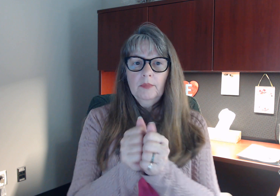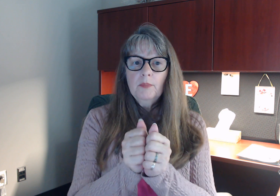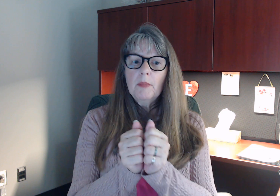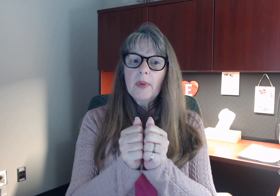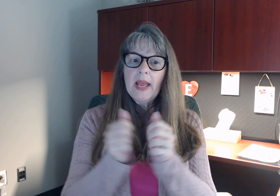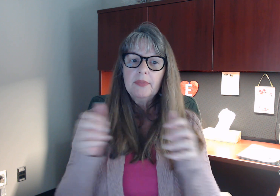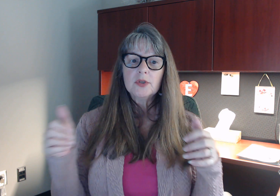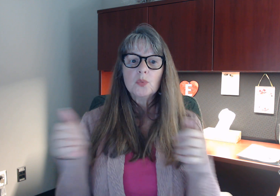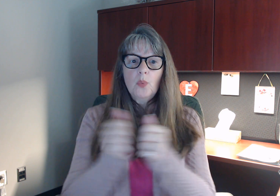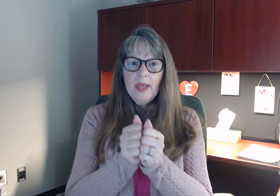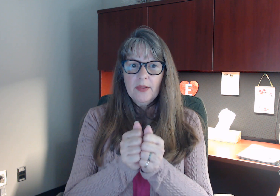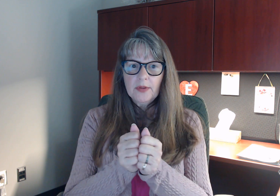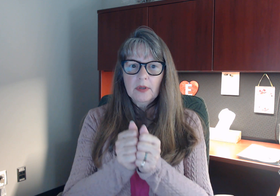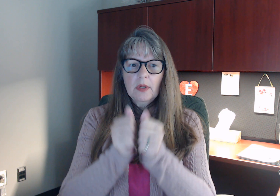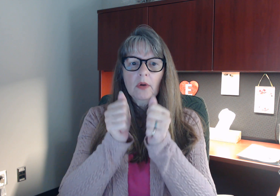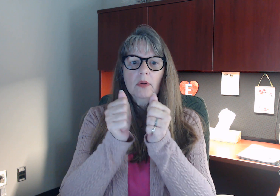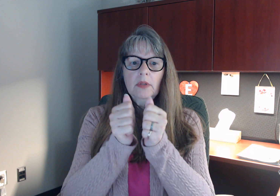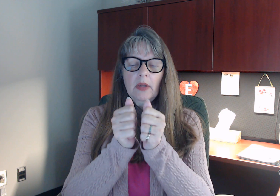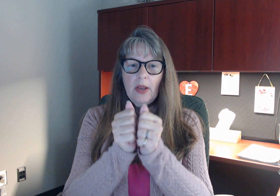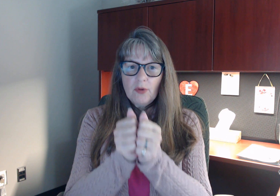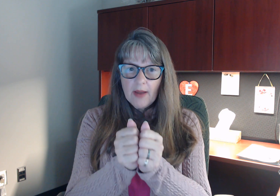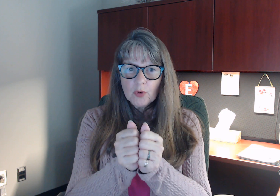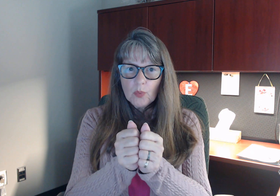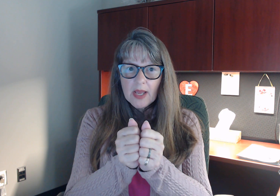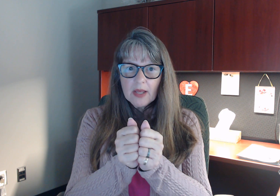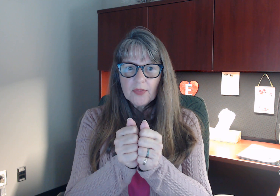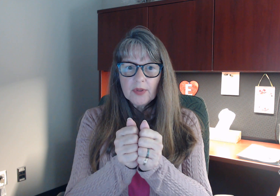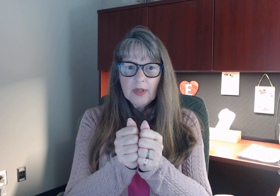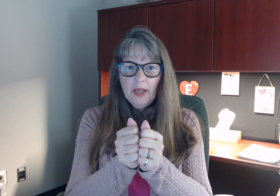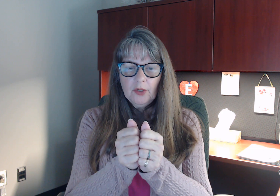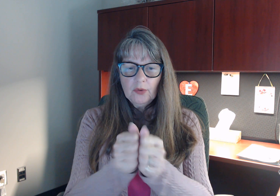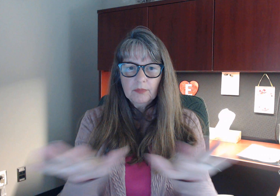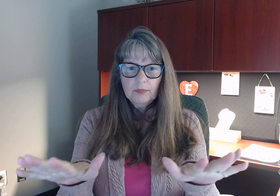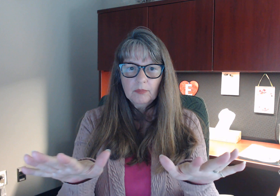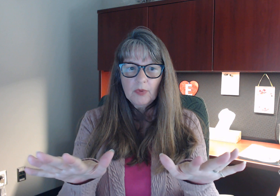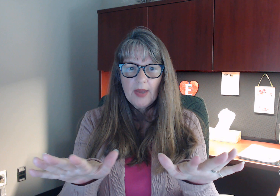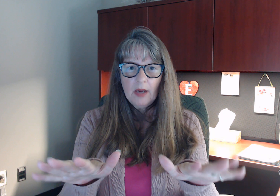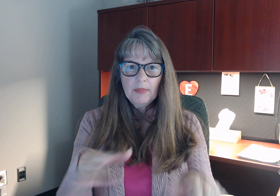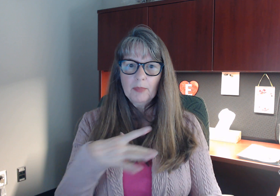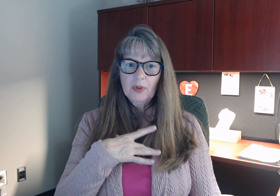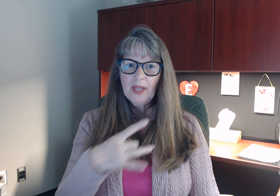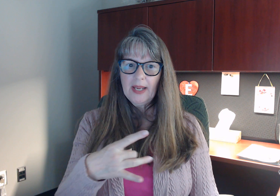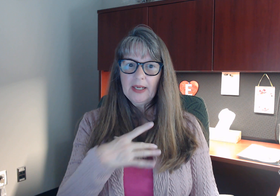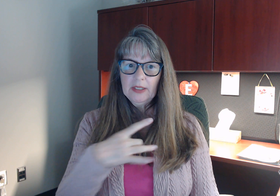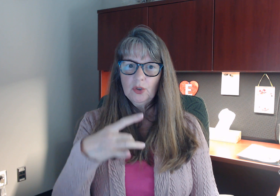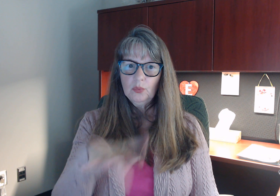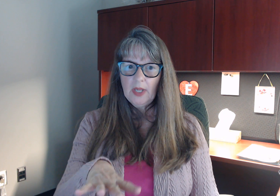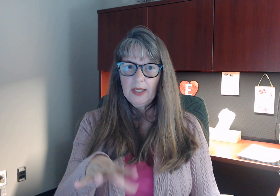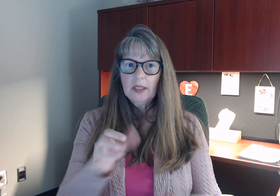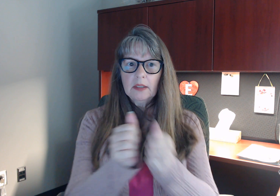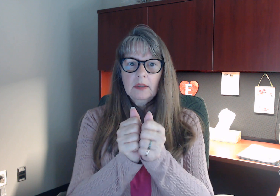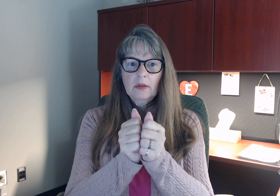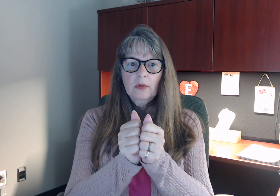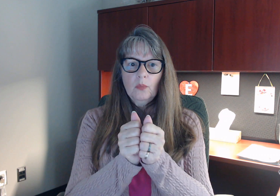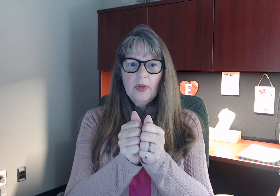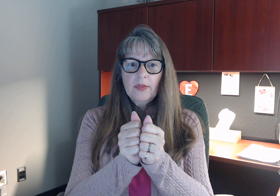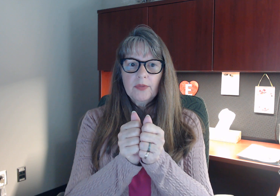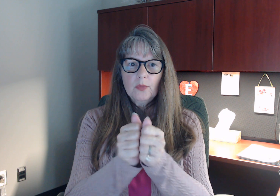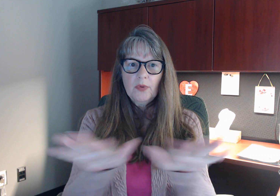Remember we had this with. Now you have your with, and you without. Remember like and don't like, with,